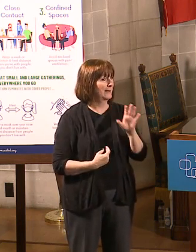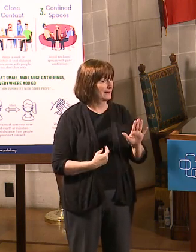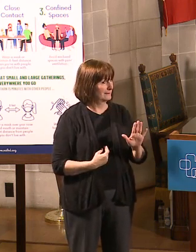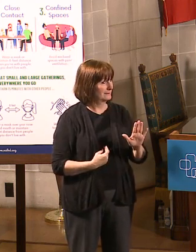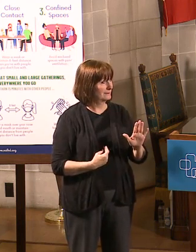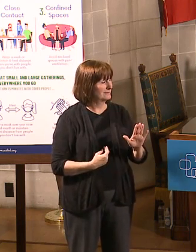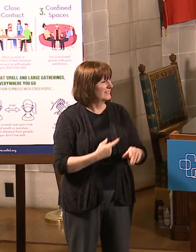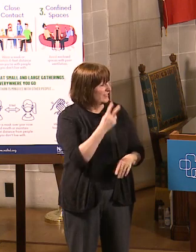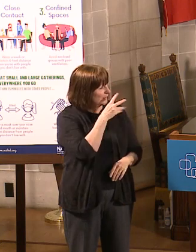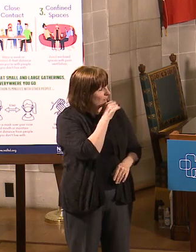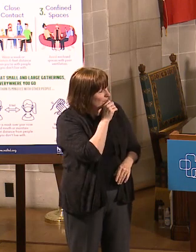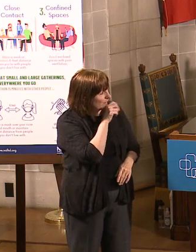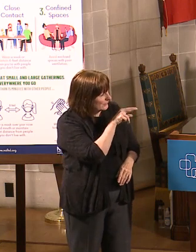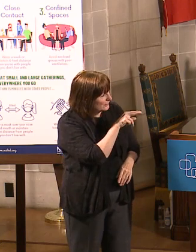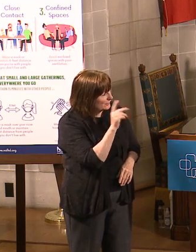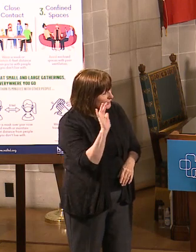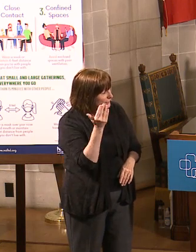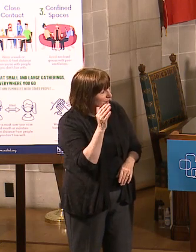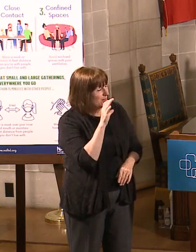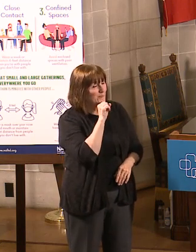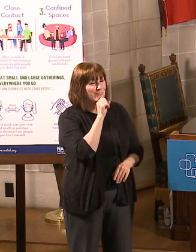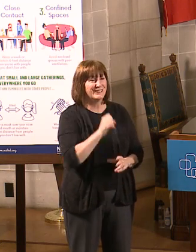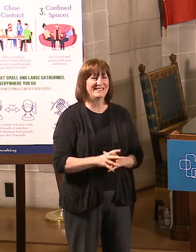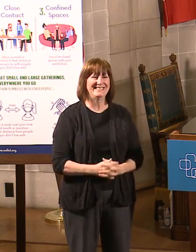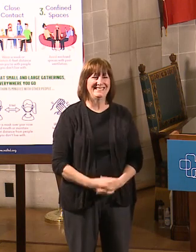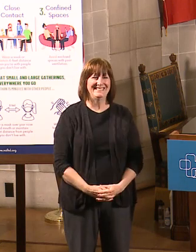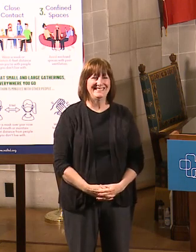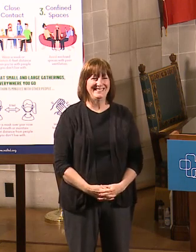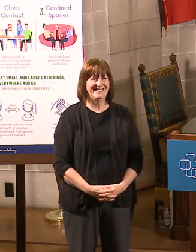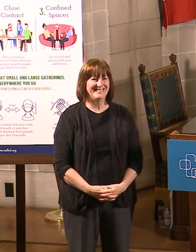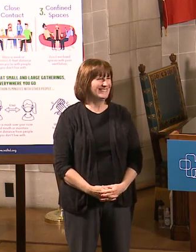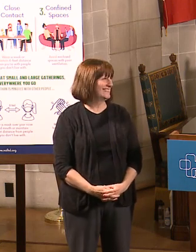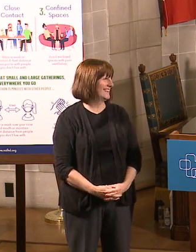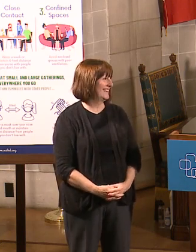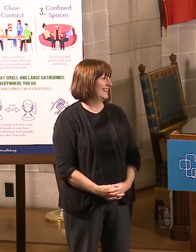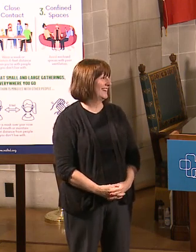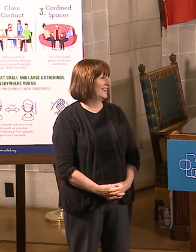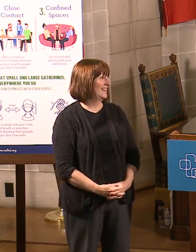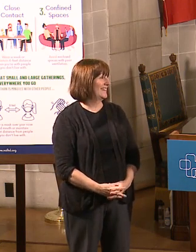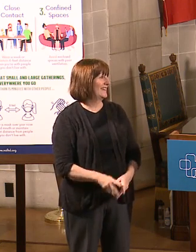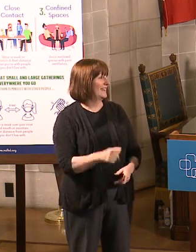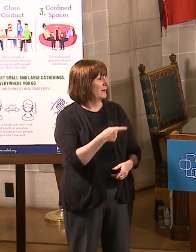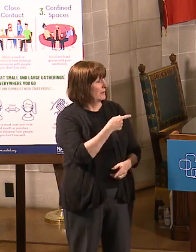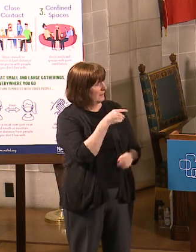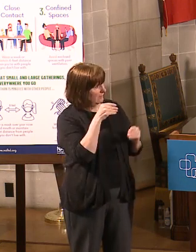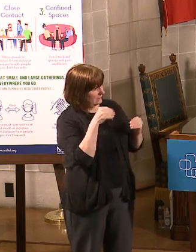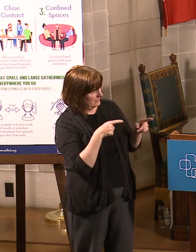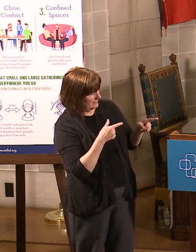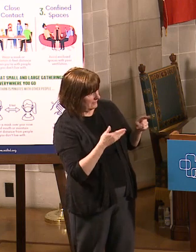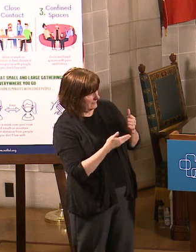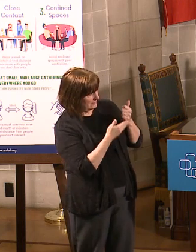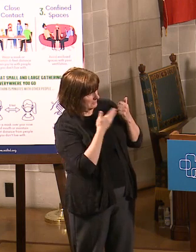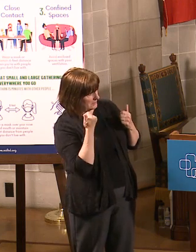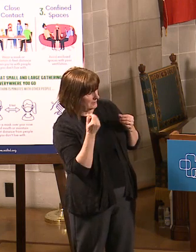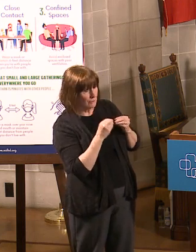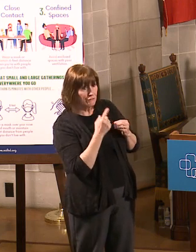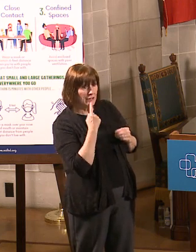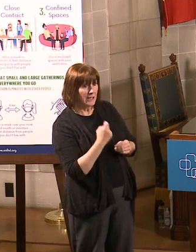It is, looks orange. Here, hold on. So let me turn off this light, see if that helps. Does that make it look more